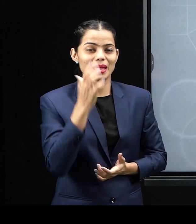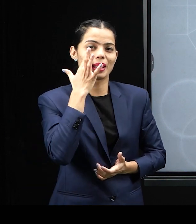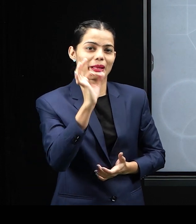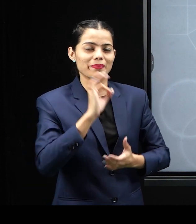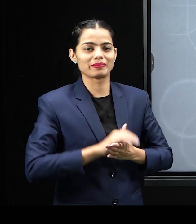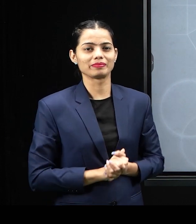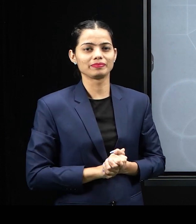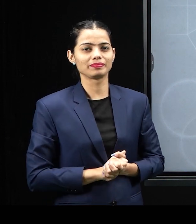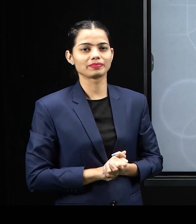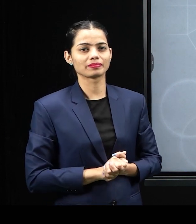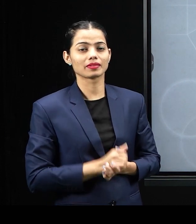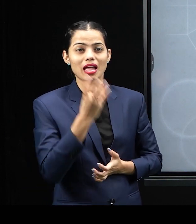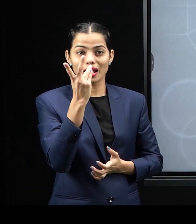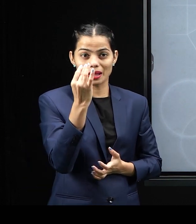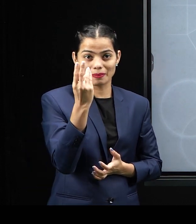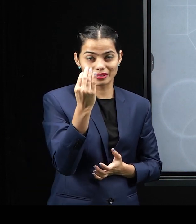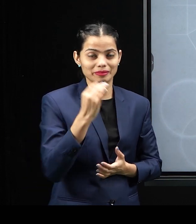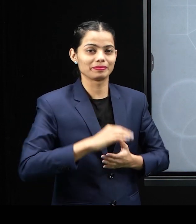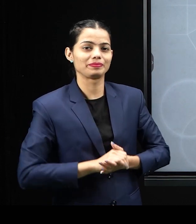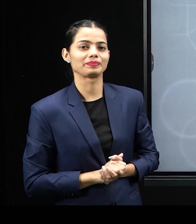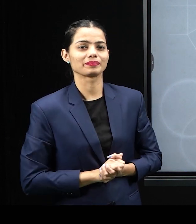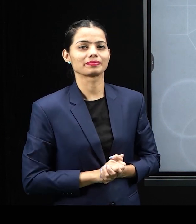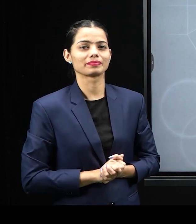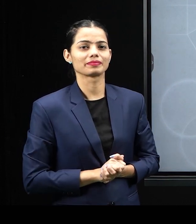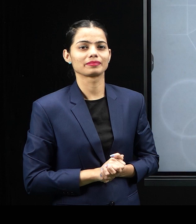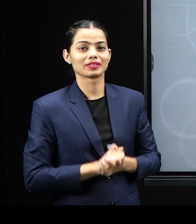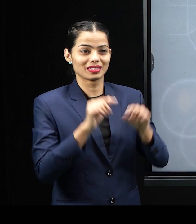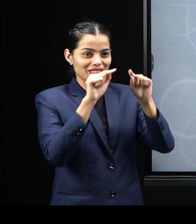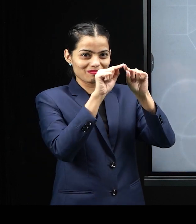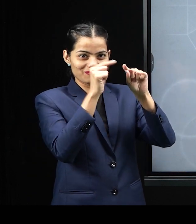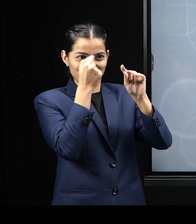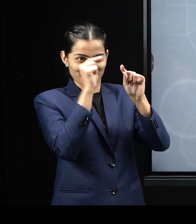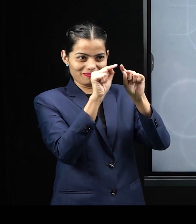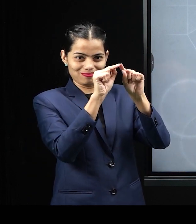Keywords from this lesson: numbers, integers,